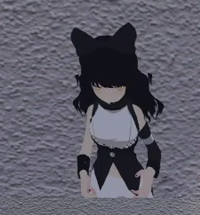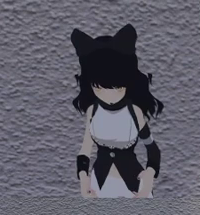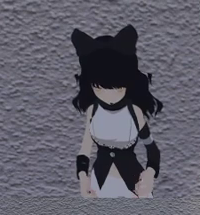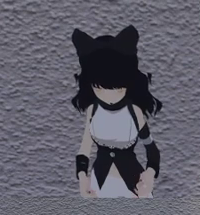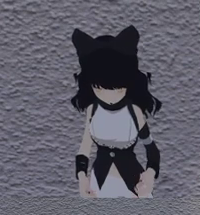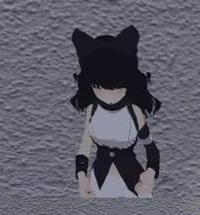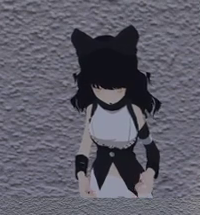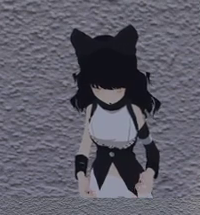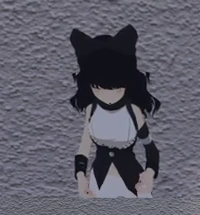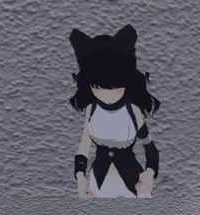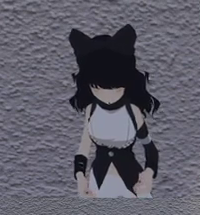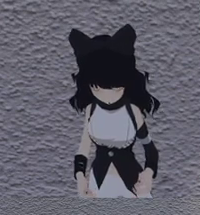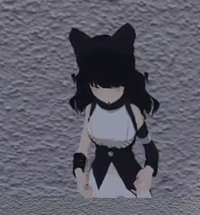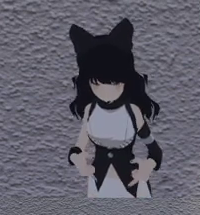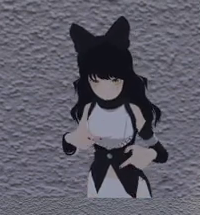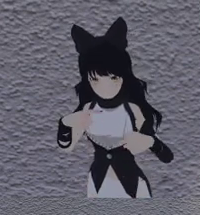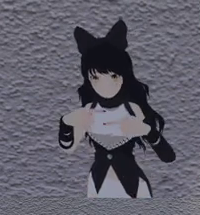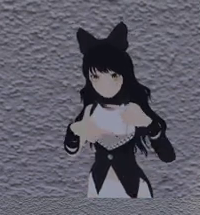Beautiful.